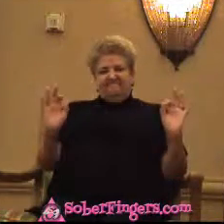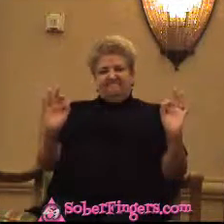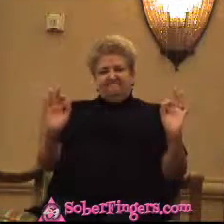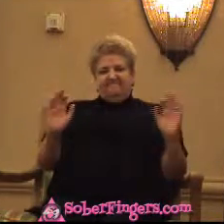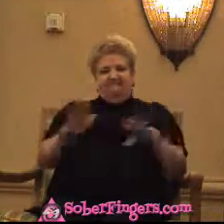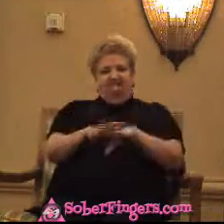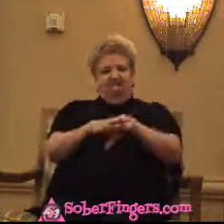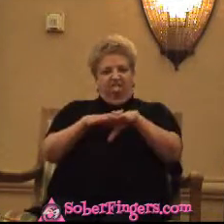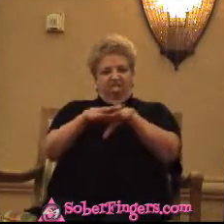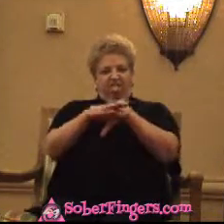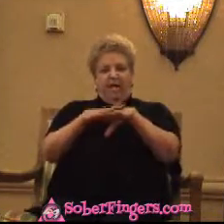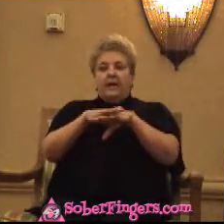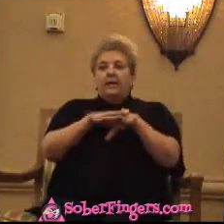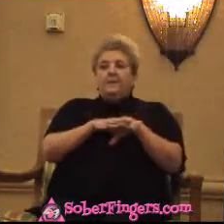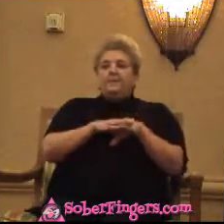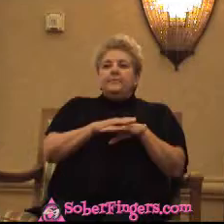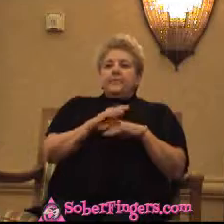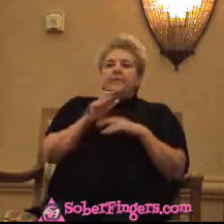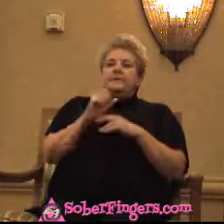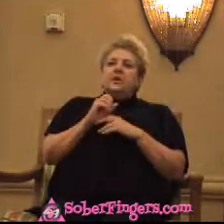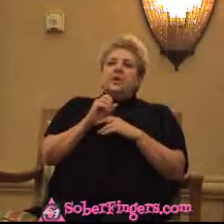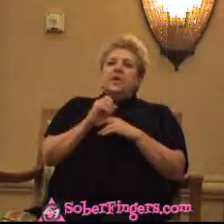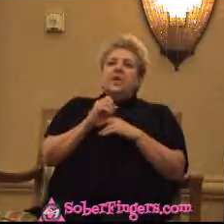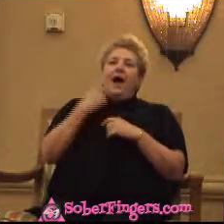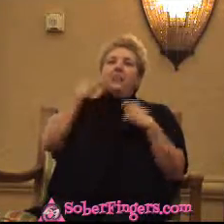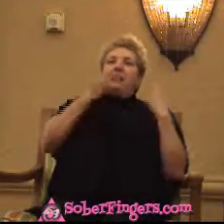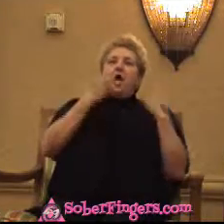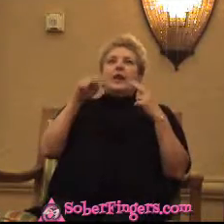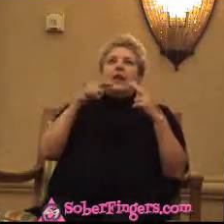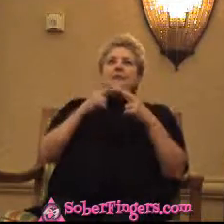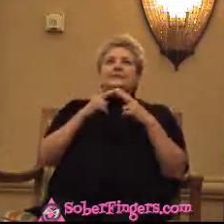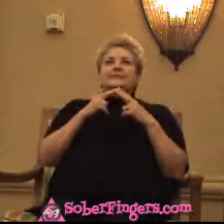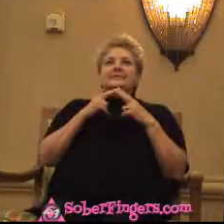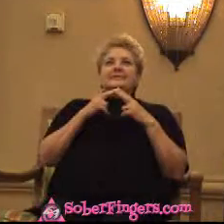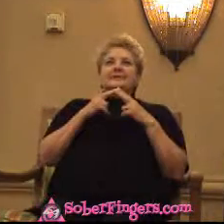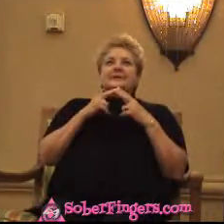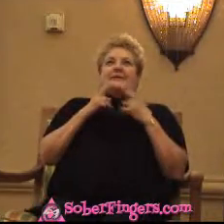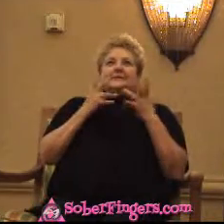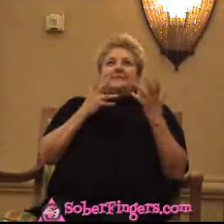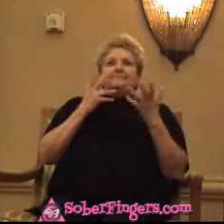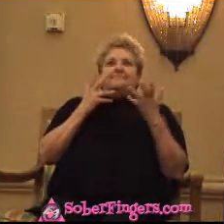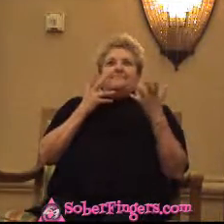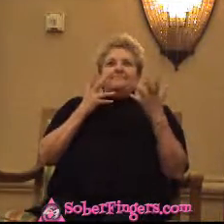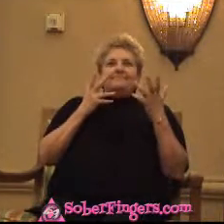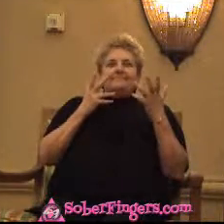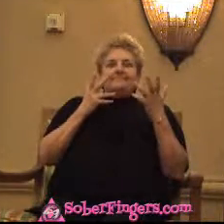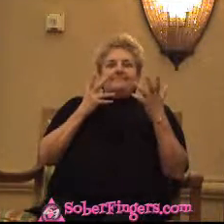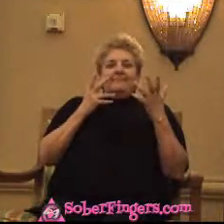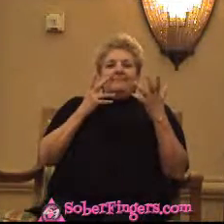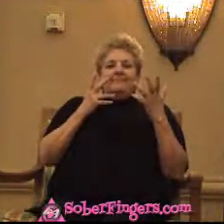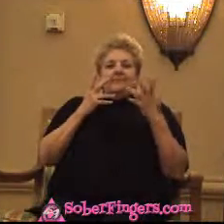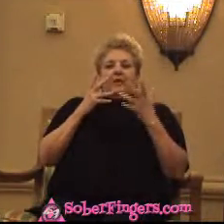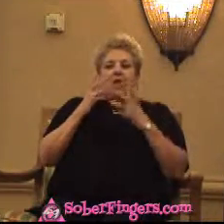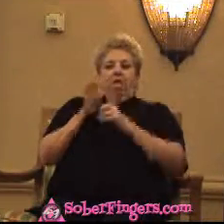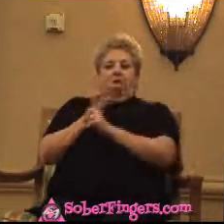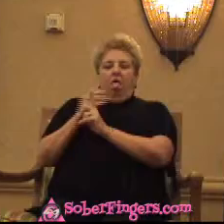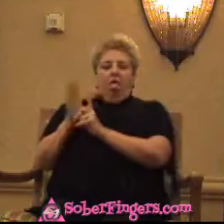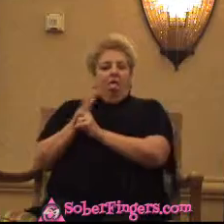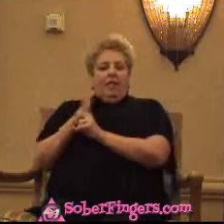was getting away with that illusion. I had all these balls in here, and I didn't realize how tired I was getting about juggling those balls until